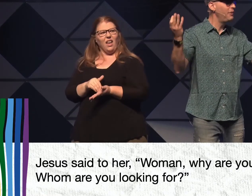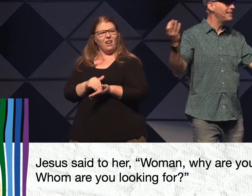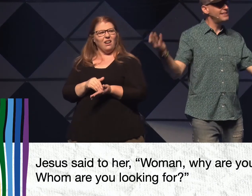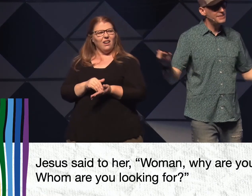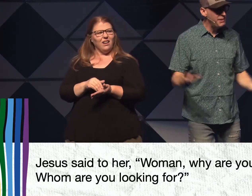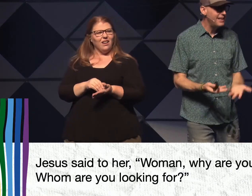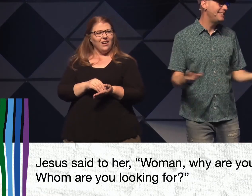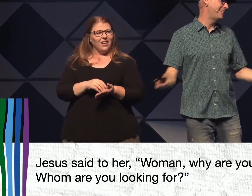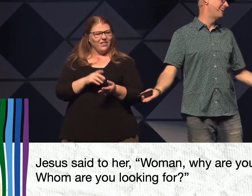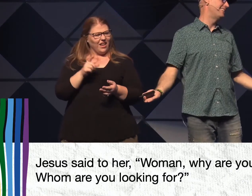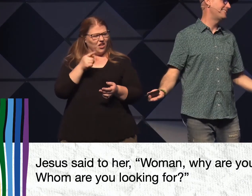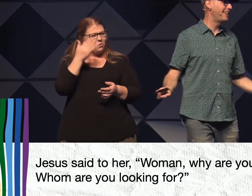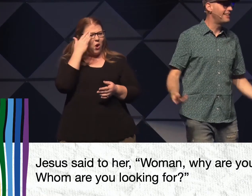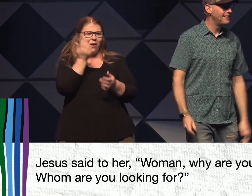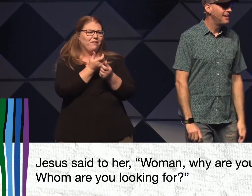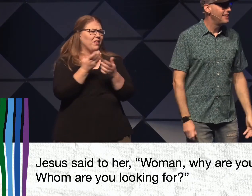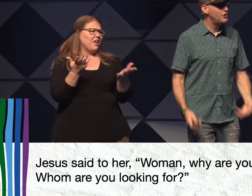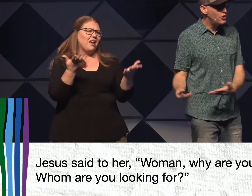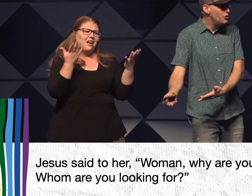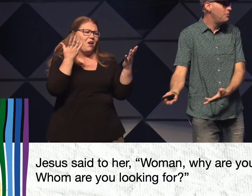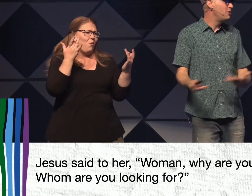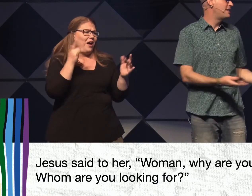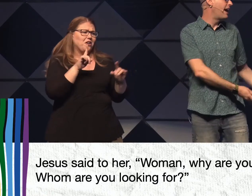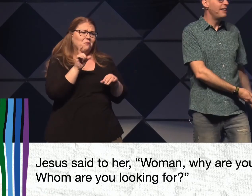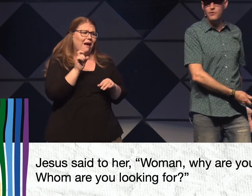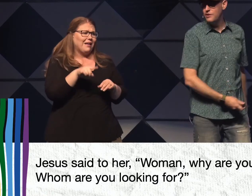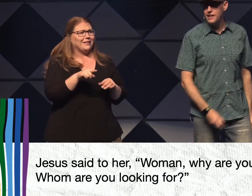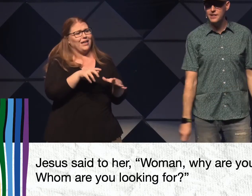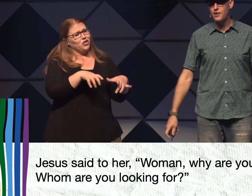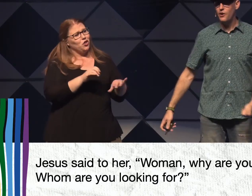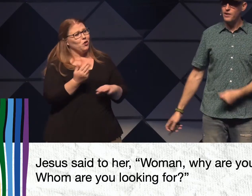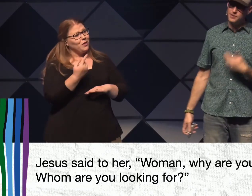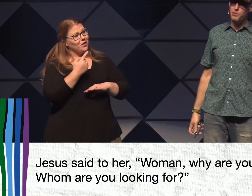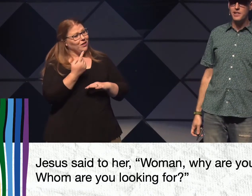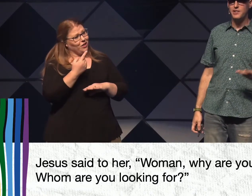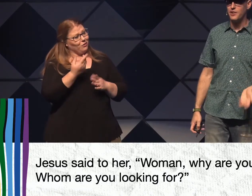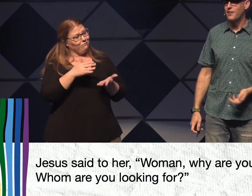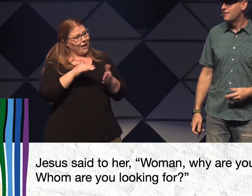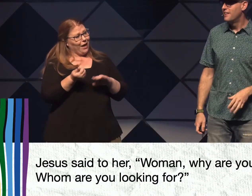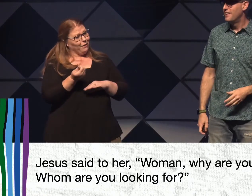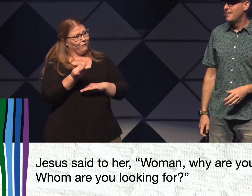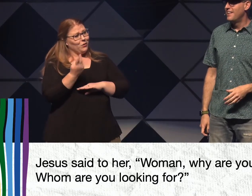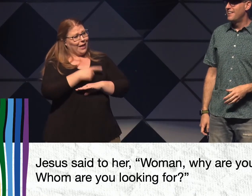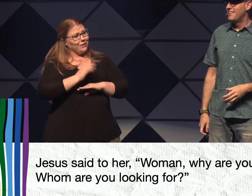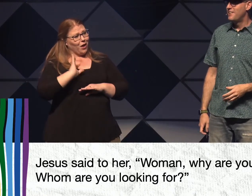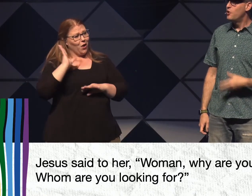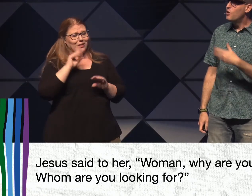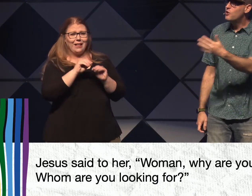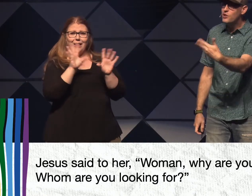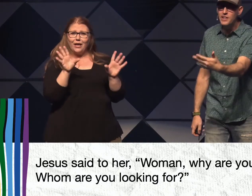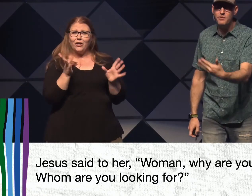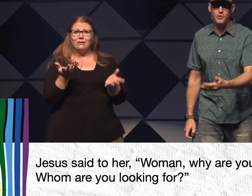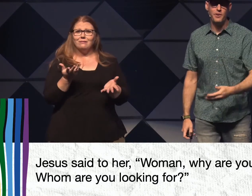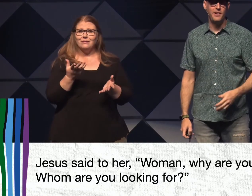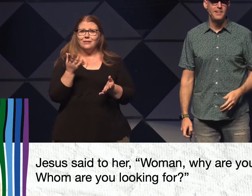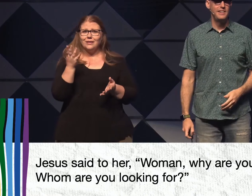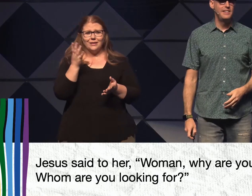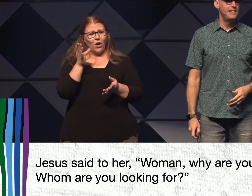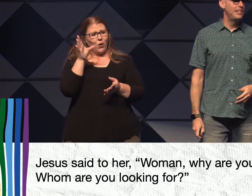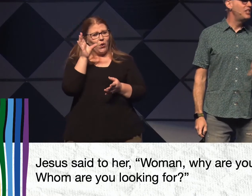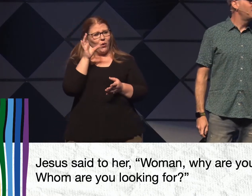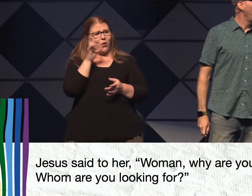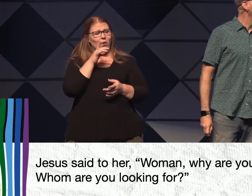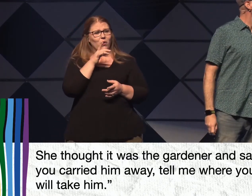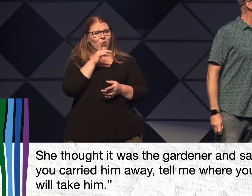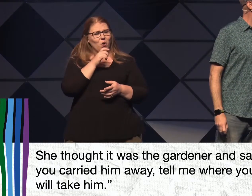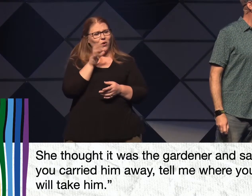all knowing. This doesn't make any sense. Like, tomb, you died a few days ago. It's pretty clear. "Who are you looking for?"